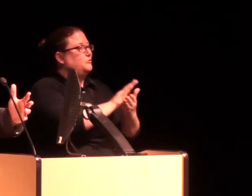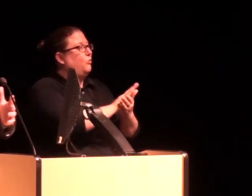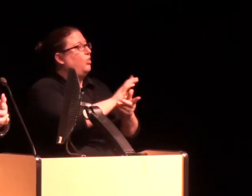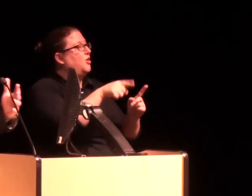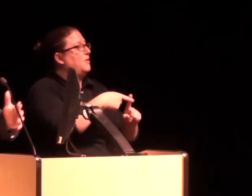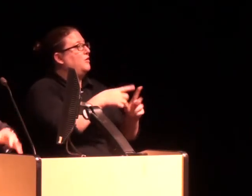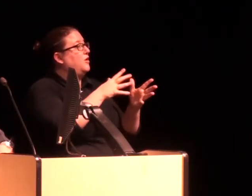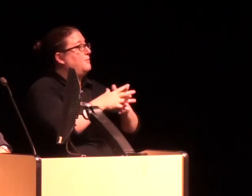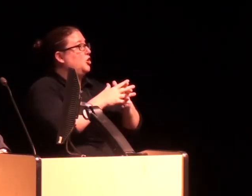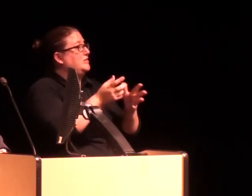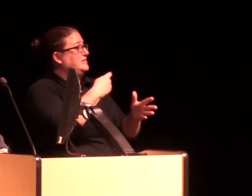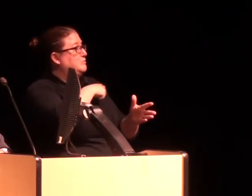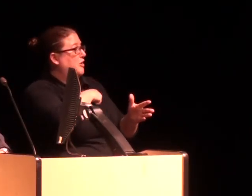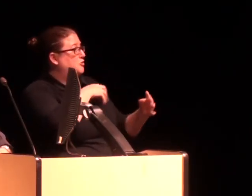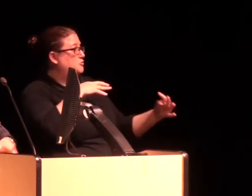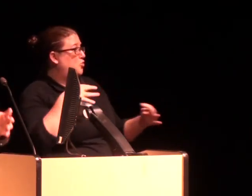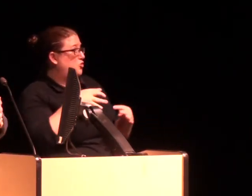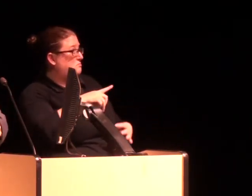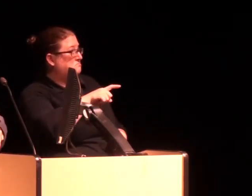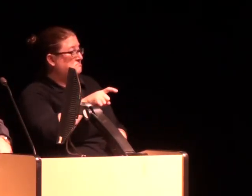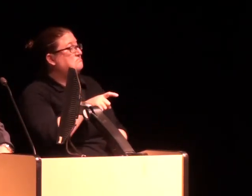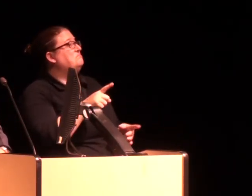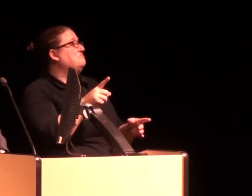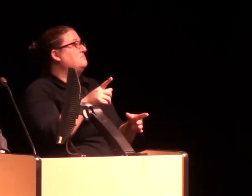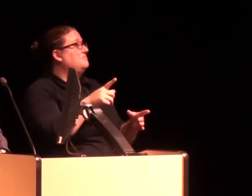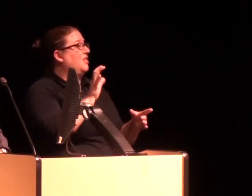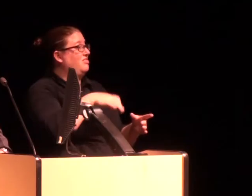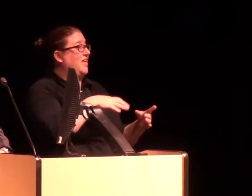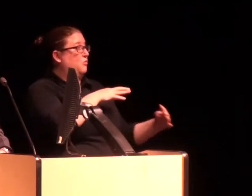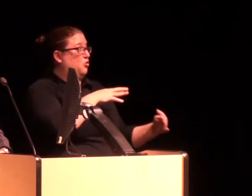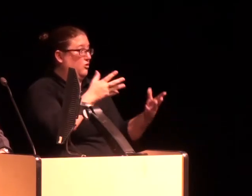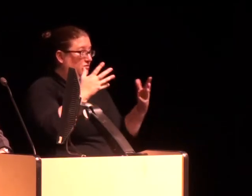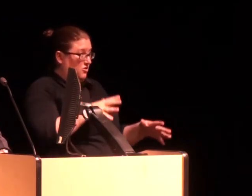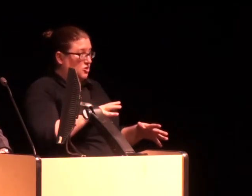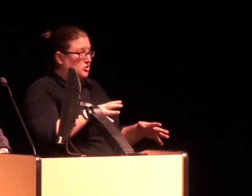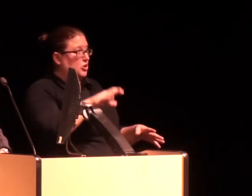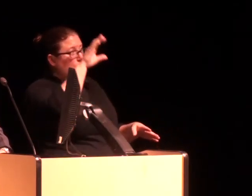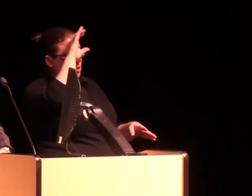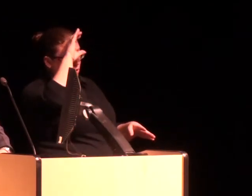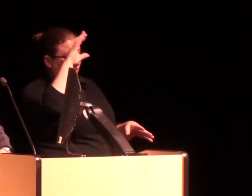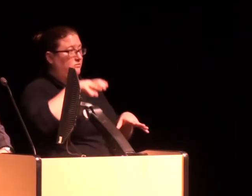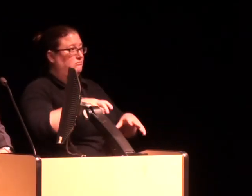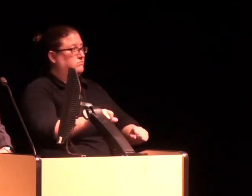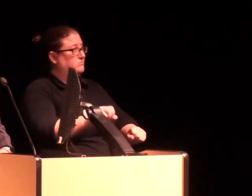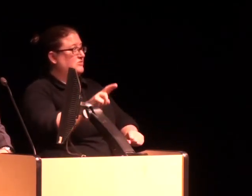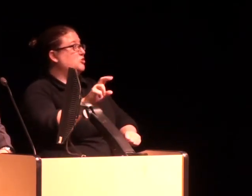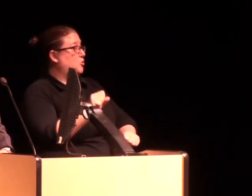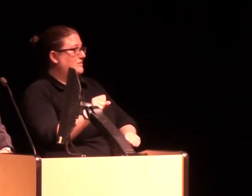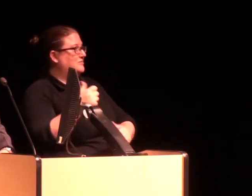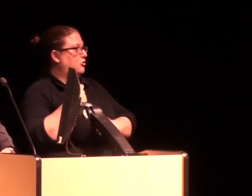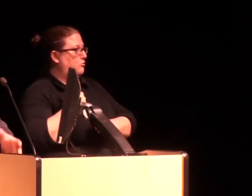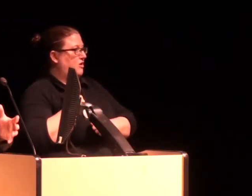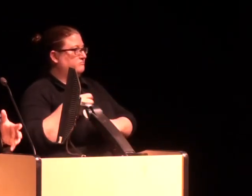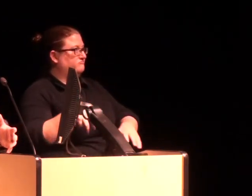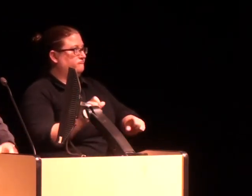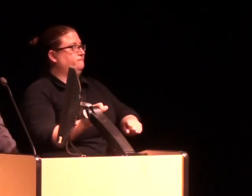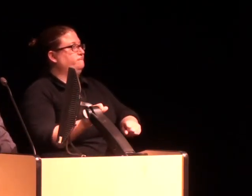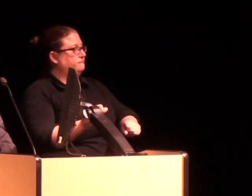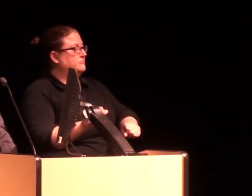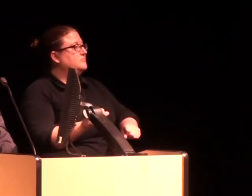the American-Spanish War. After that war, Cuba was under the occupation of the United States Army, and